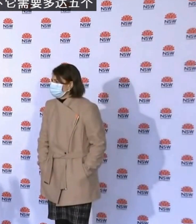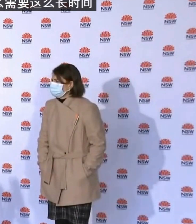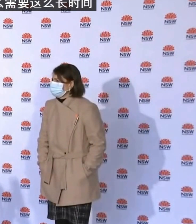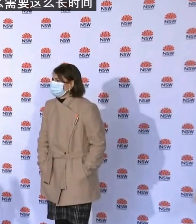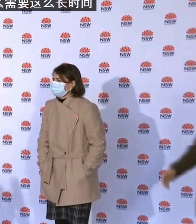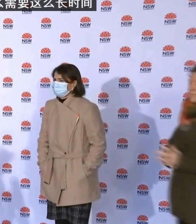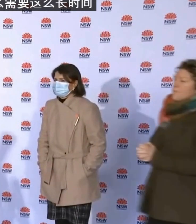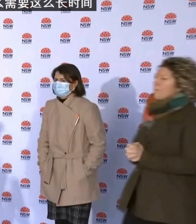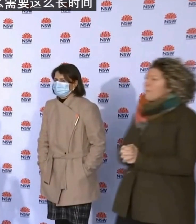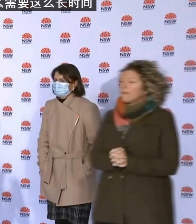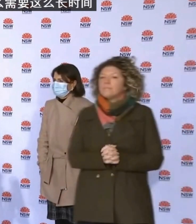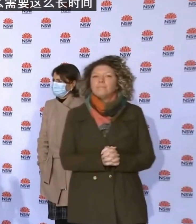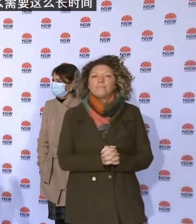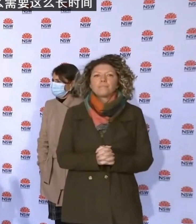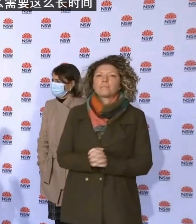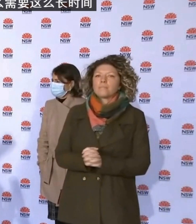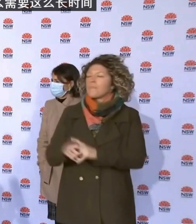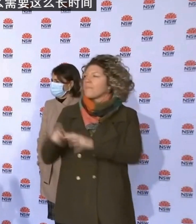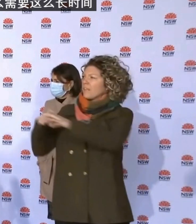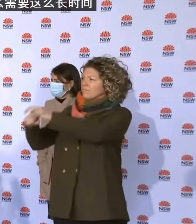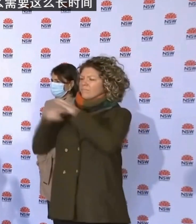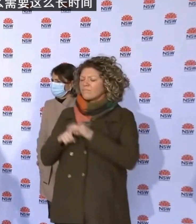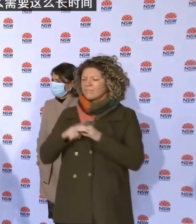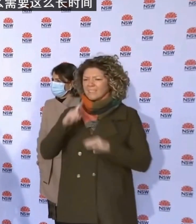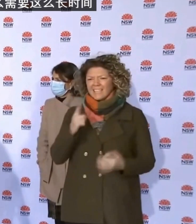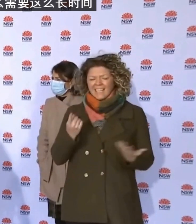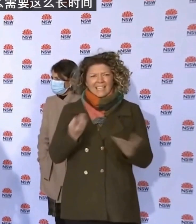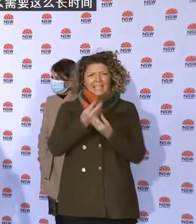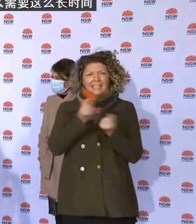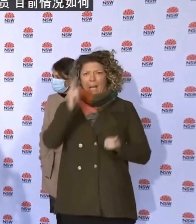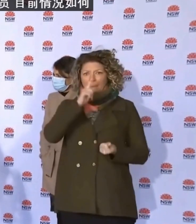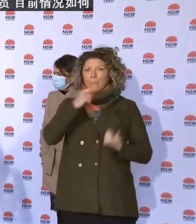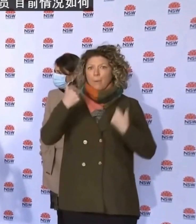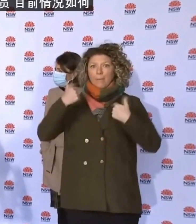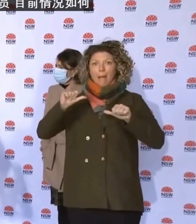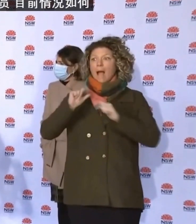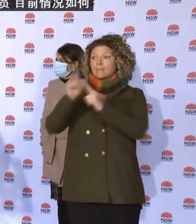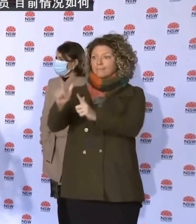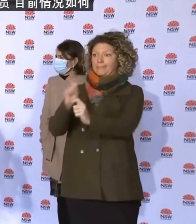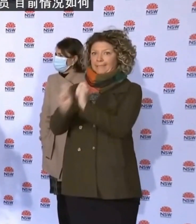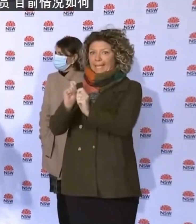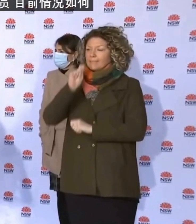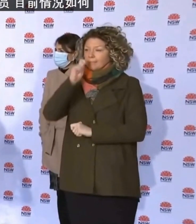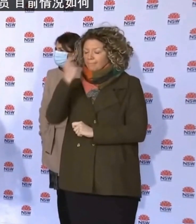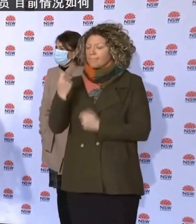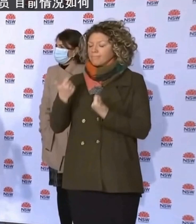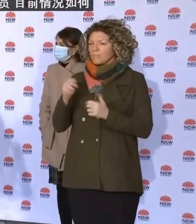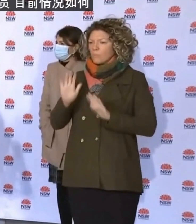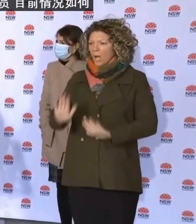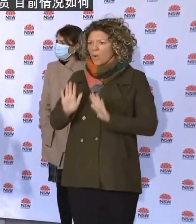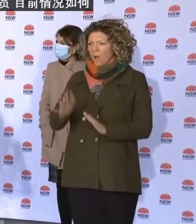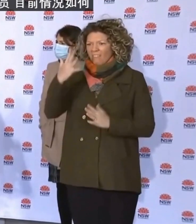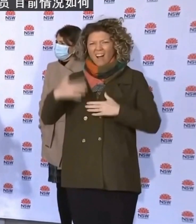to 5 days for people to get their test results? And why is it taking so long? Are staff fatigued? Are there not enough staff? What is the